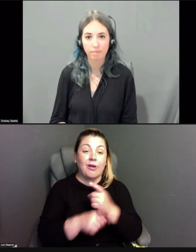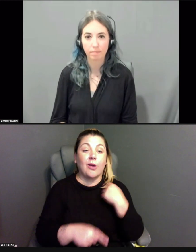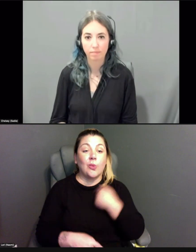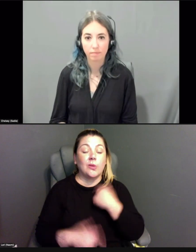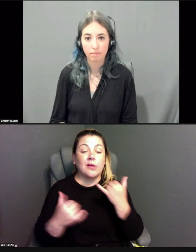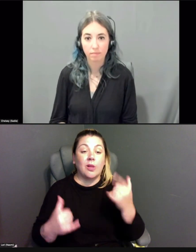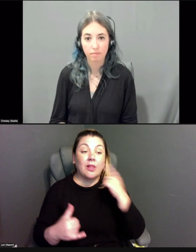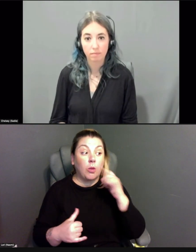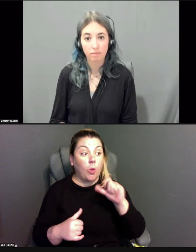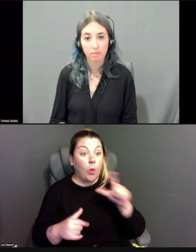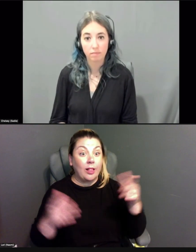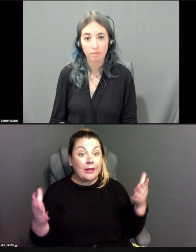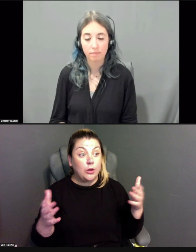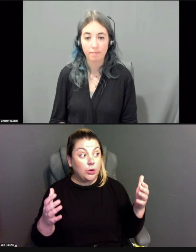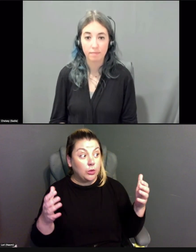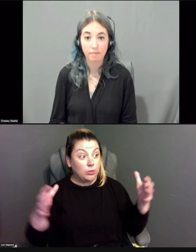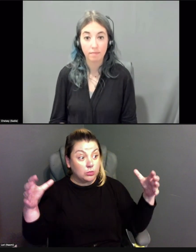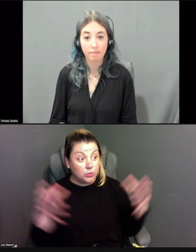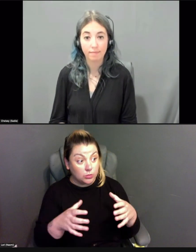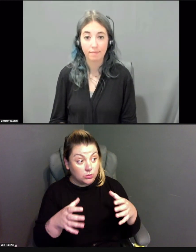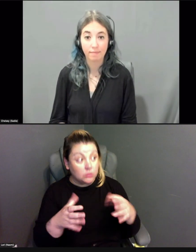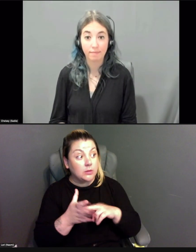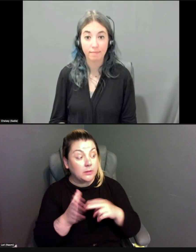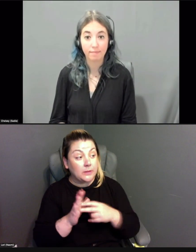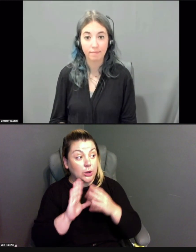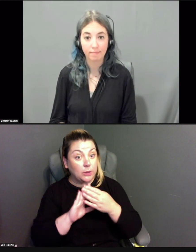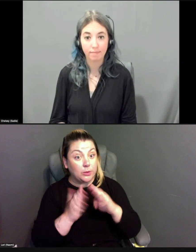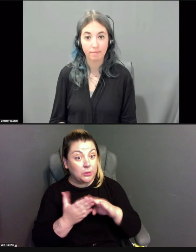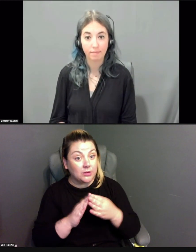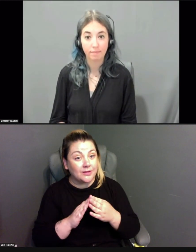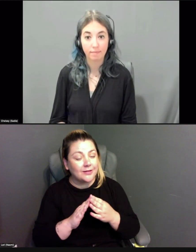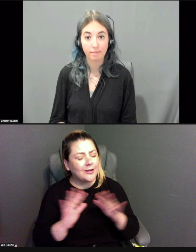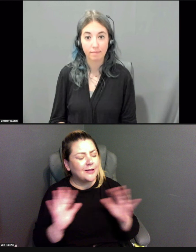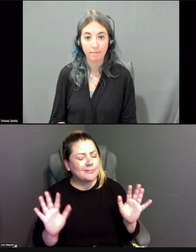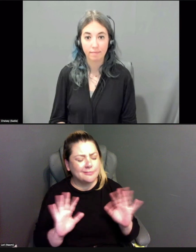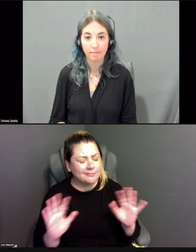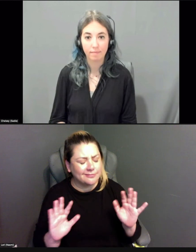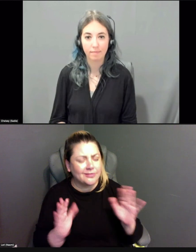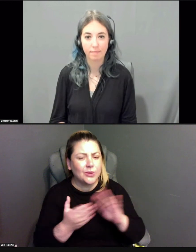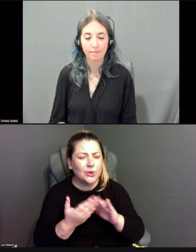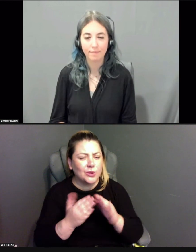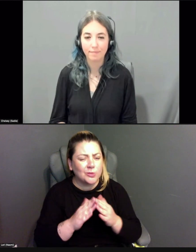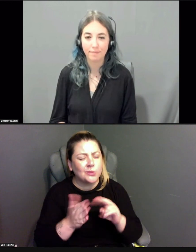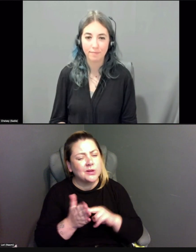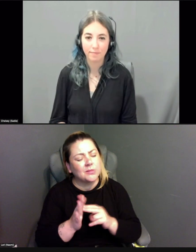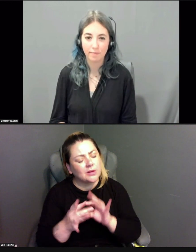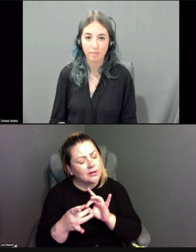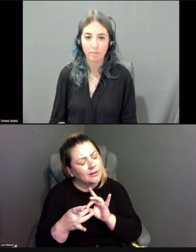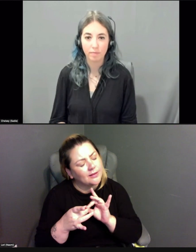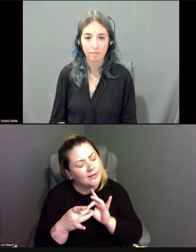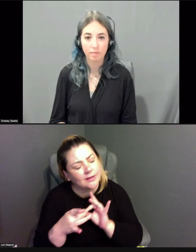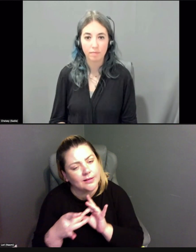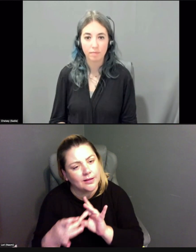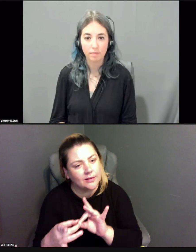like, no, like community requires connection. And these kinds of structures